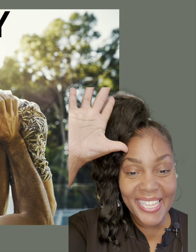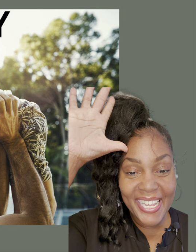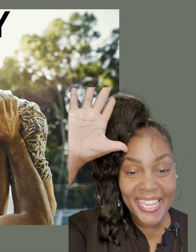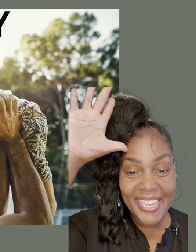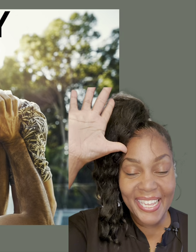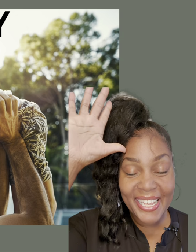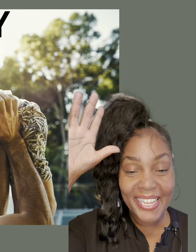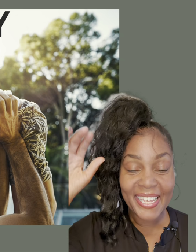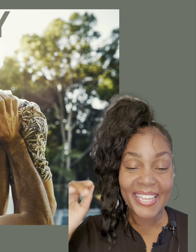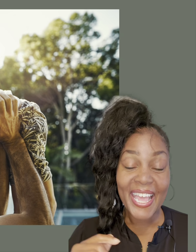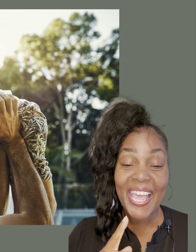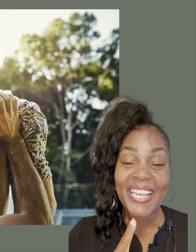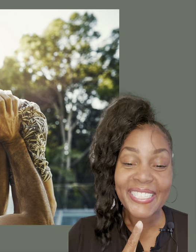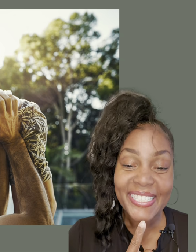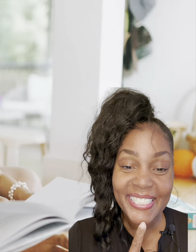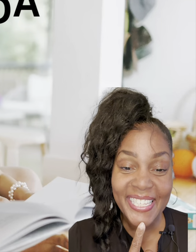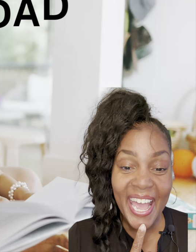daddy,